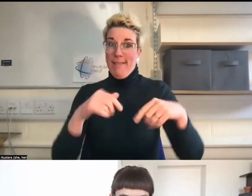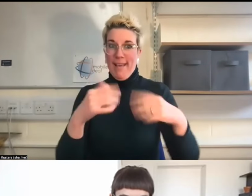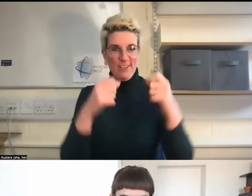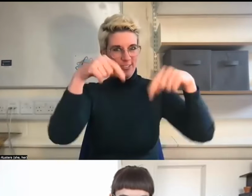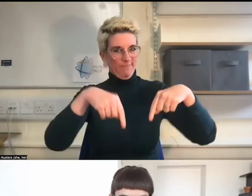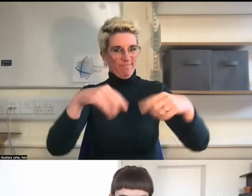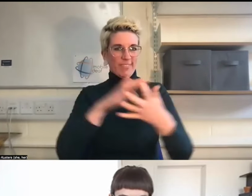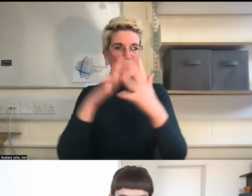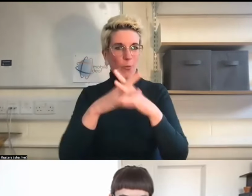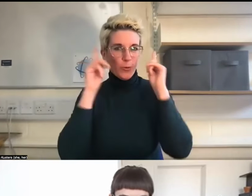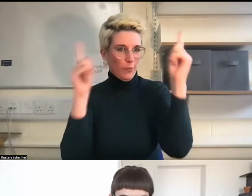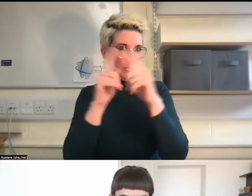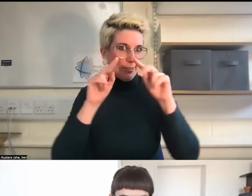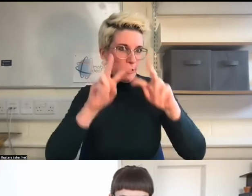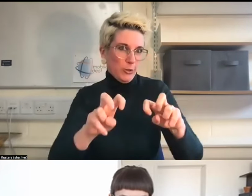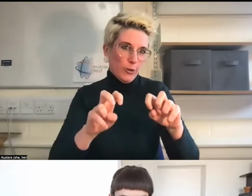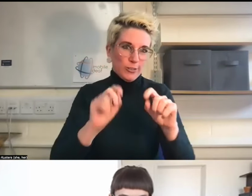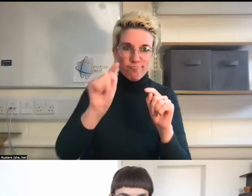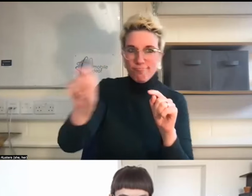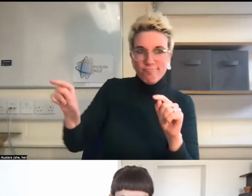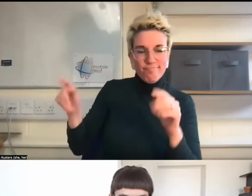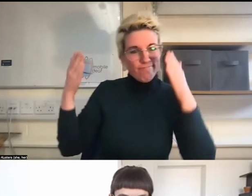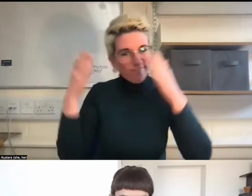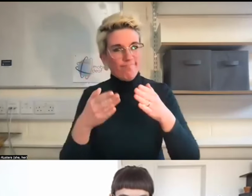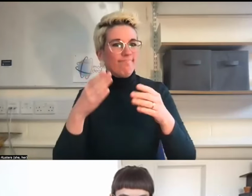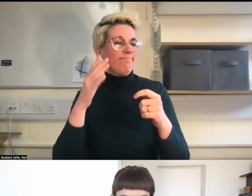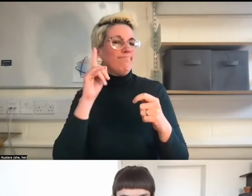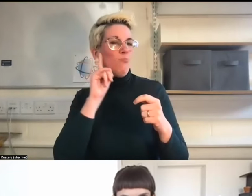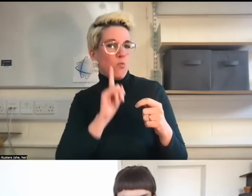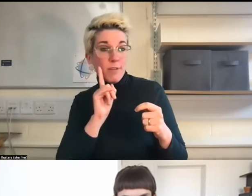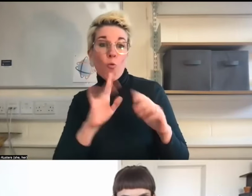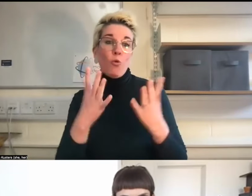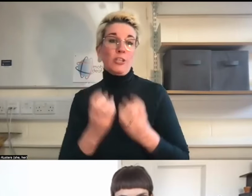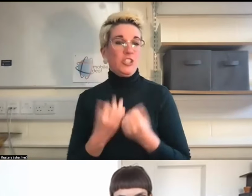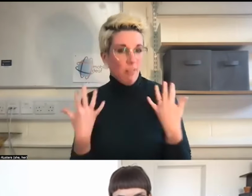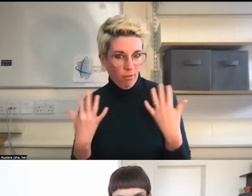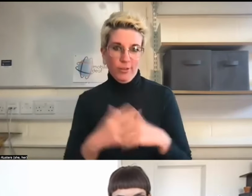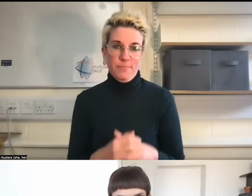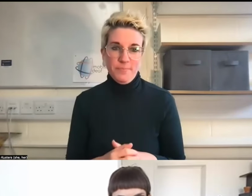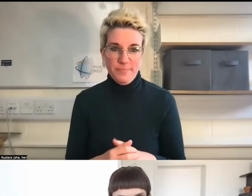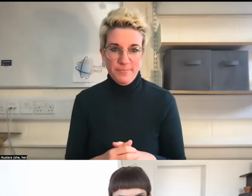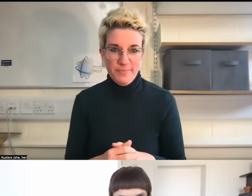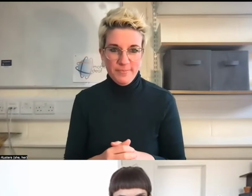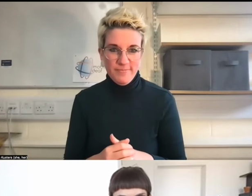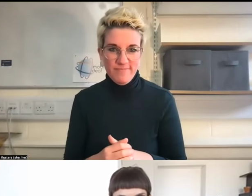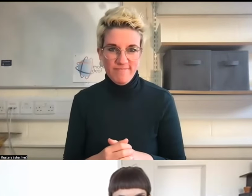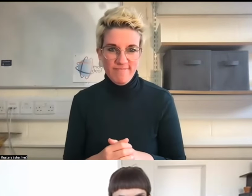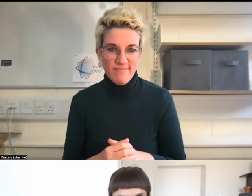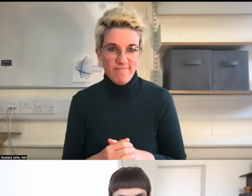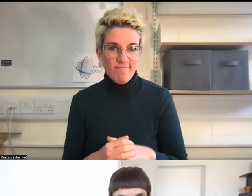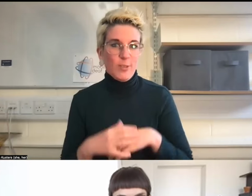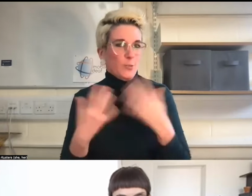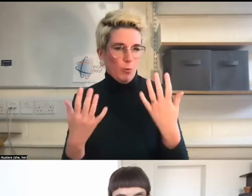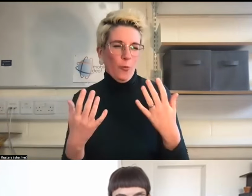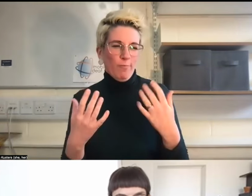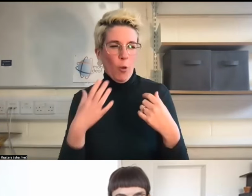today to celebrate International Women's Day. So we've got some research going on at the university focused